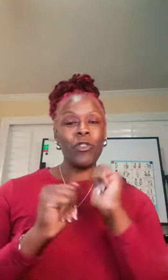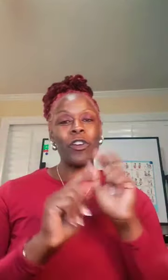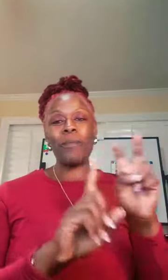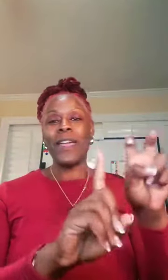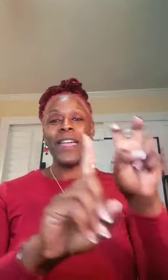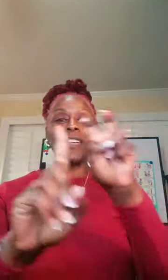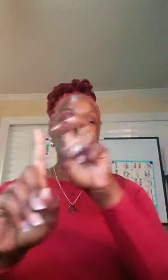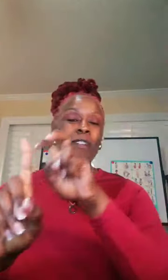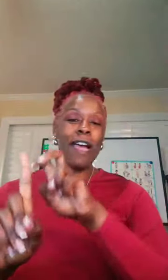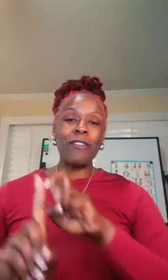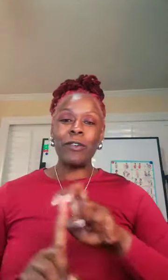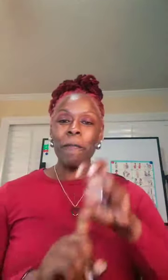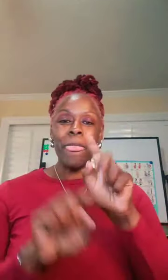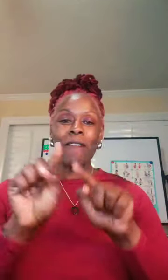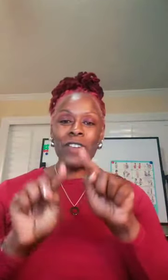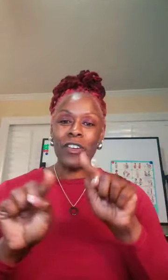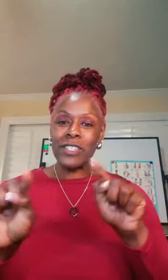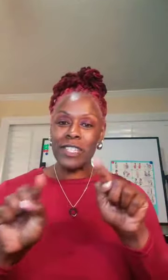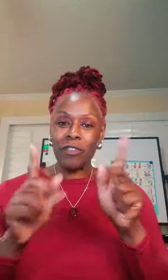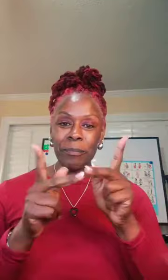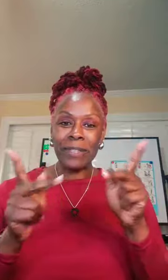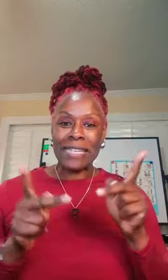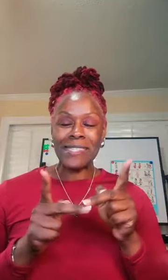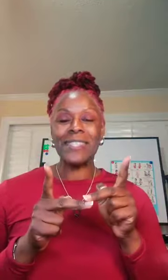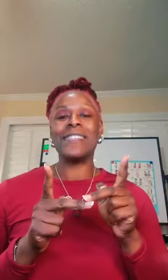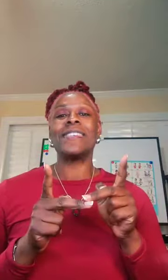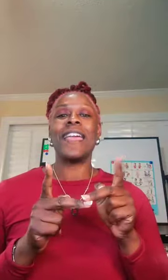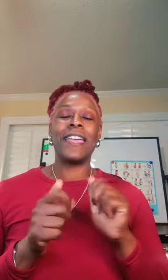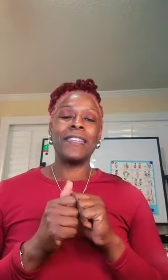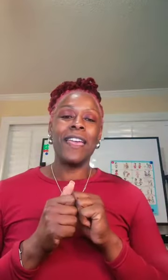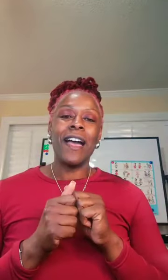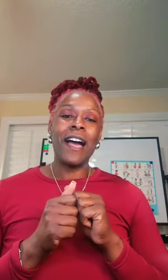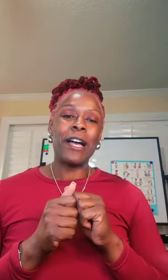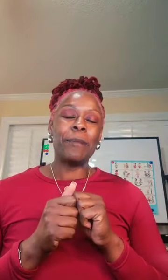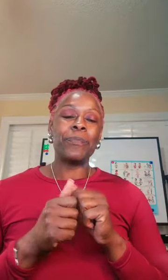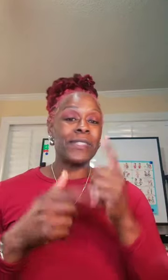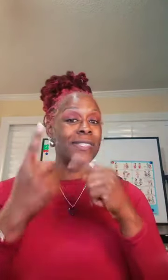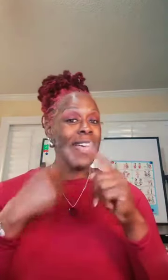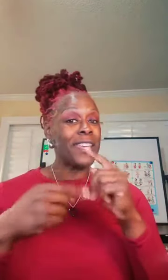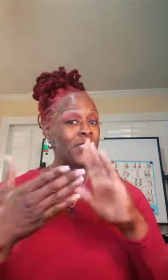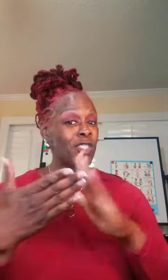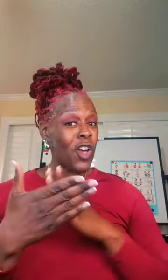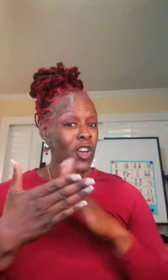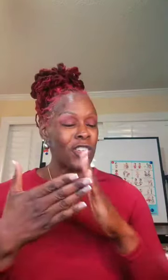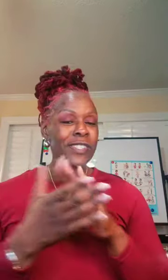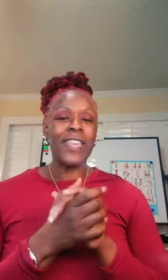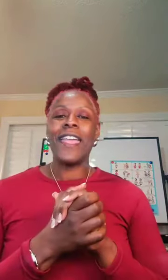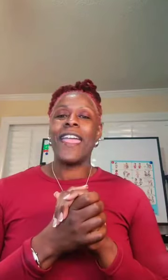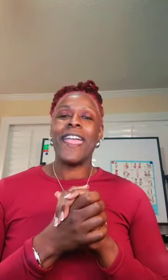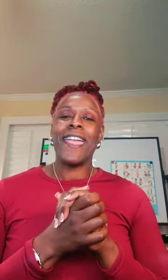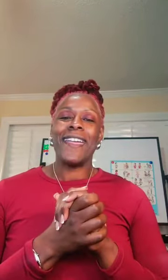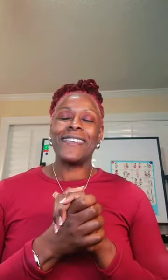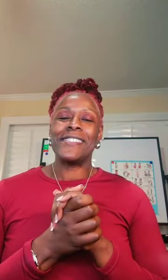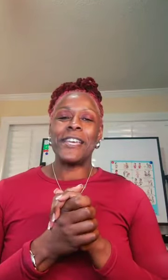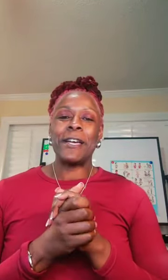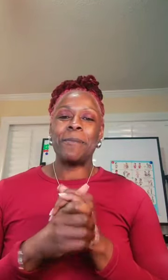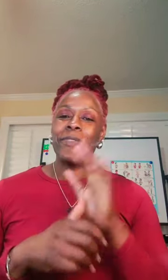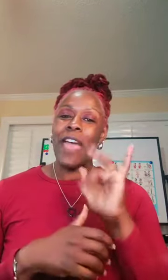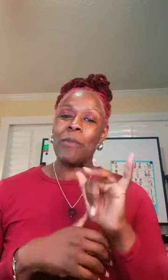perform and travel various different places and sign songs. And that was